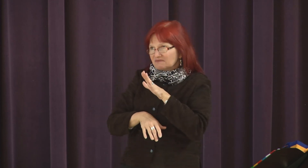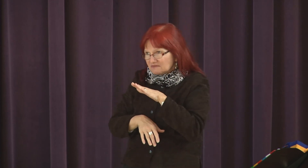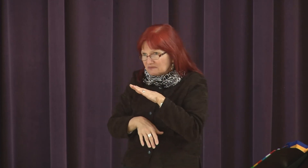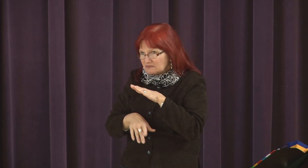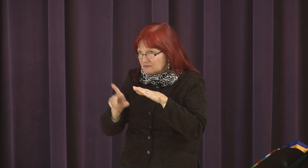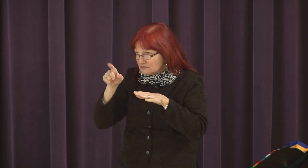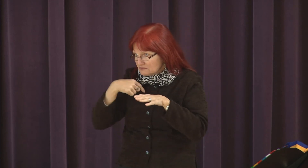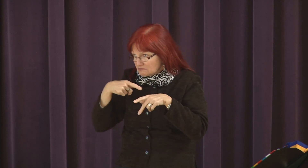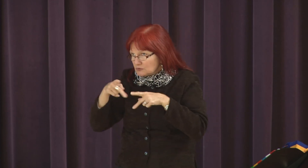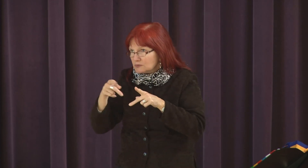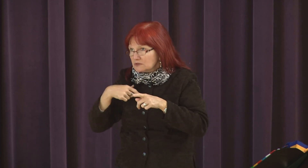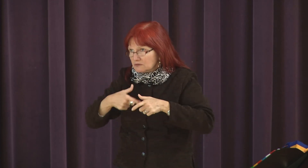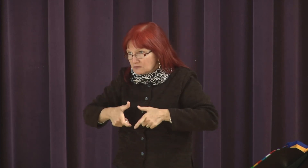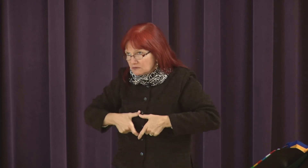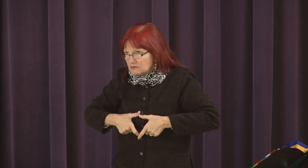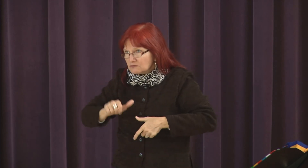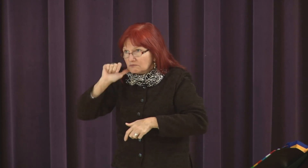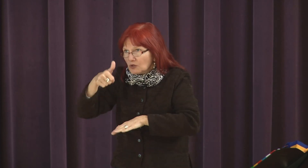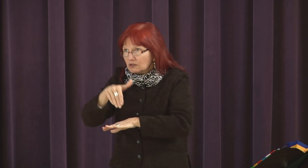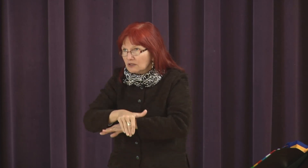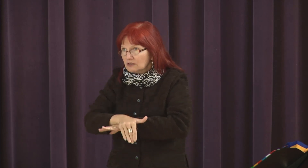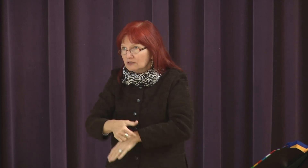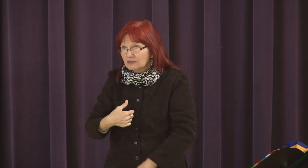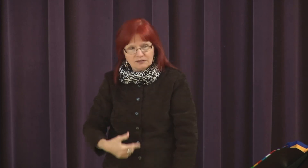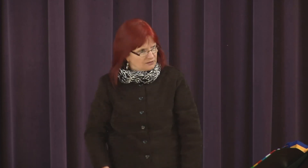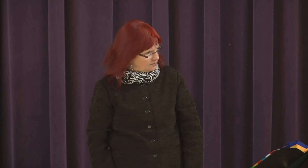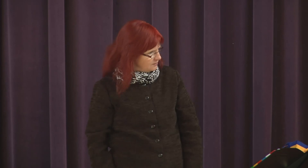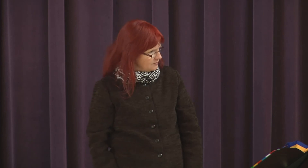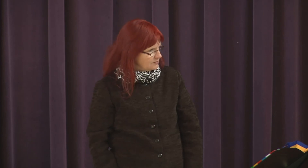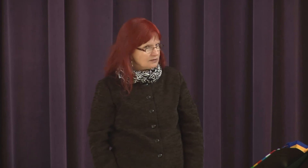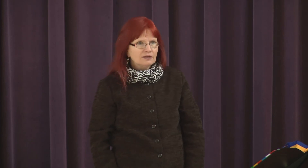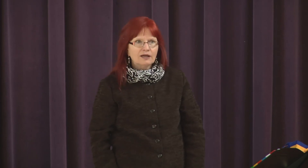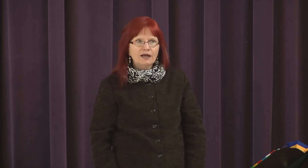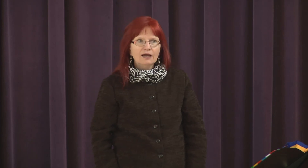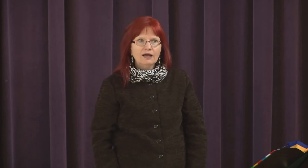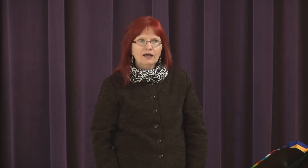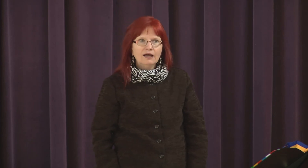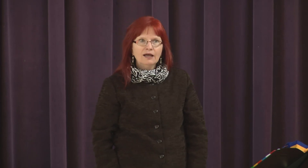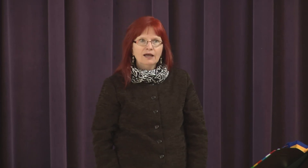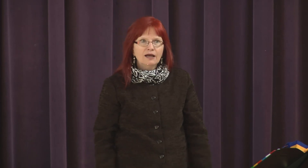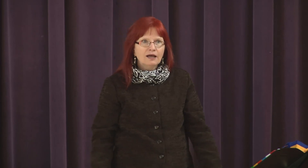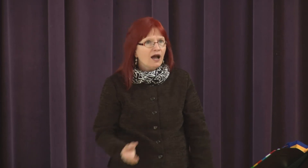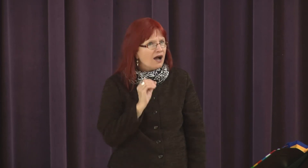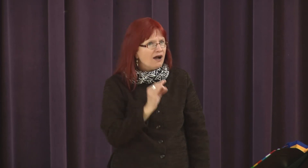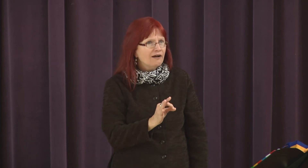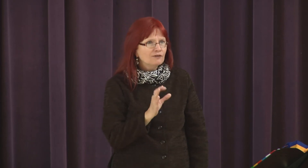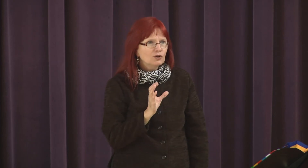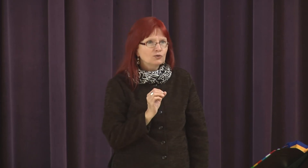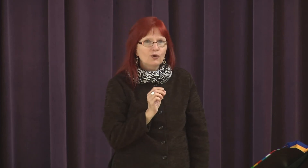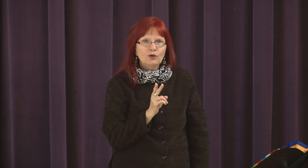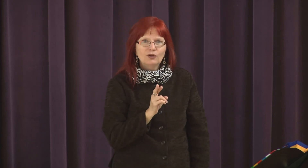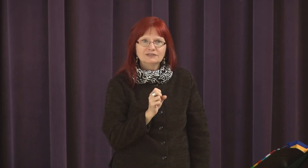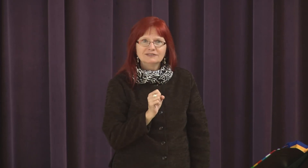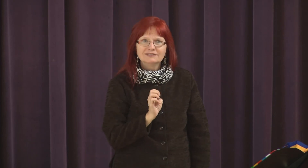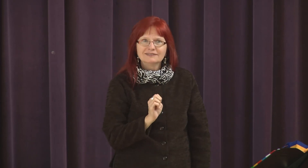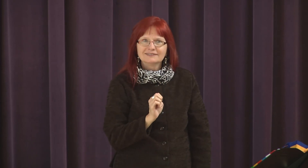me if they're allowed to wear the medallion at the next evening event. And I said, of